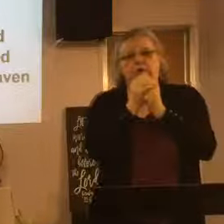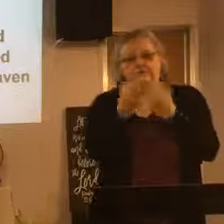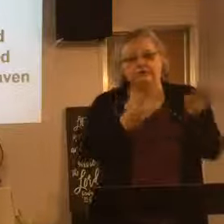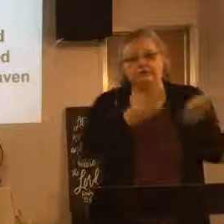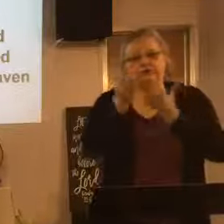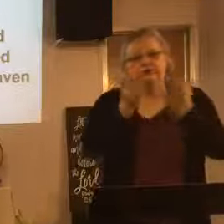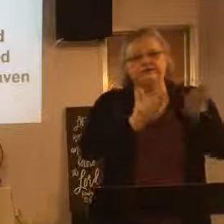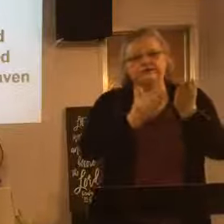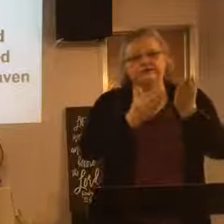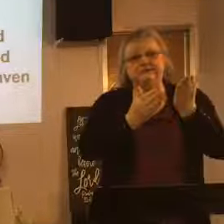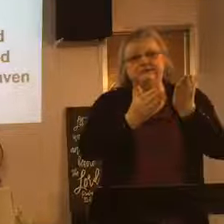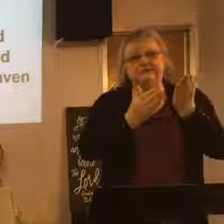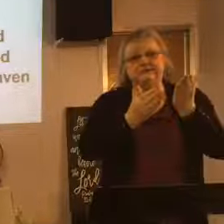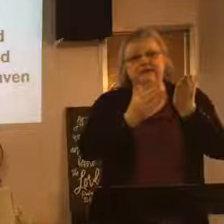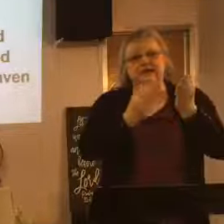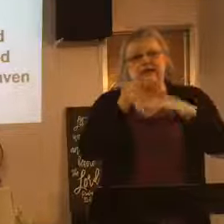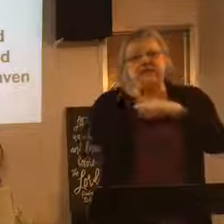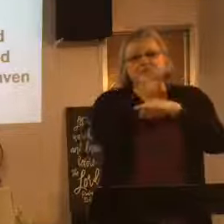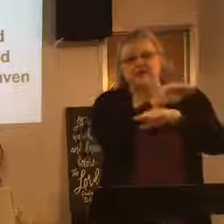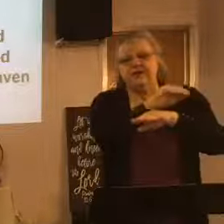being broadcast nightly.